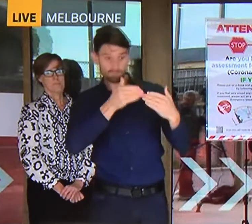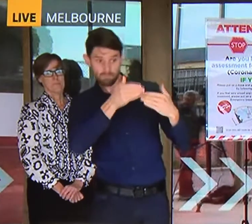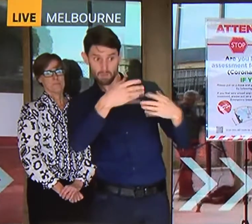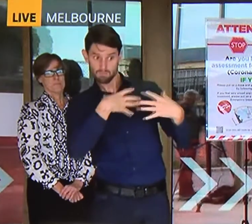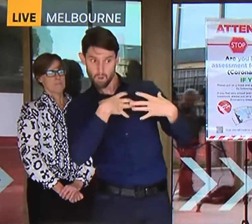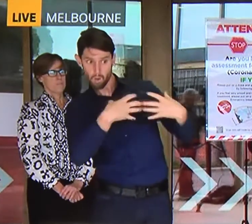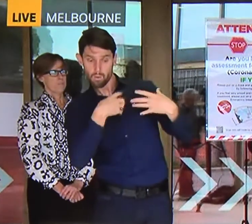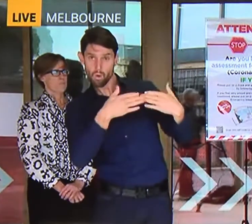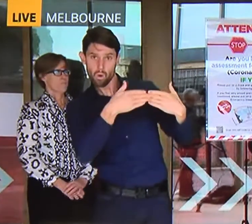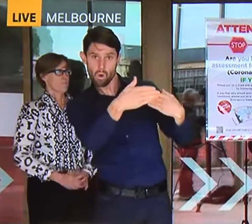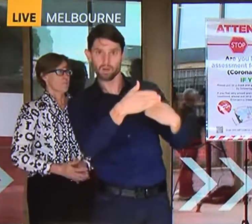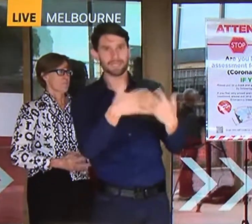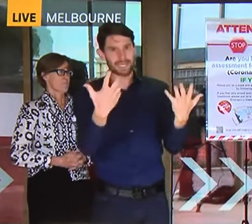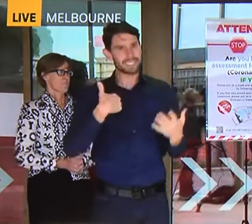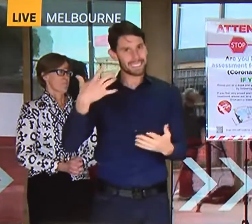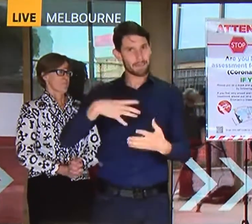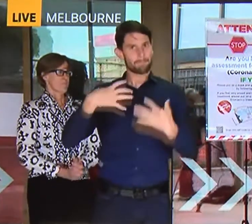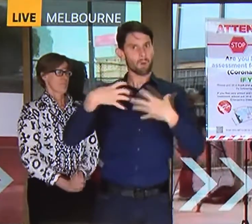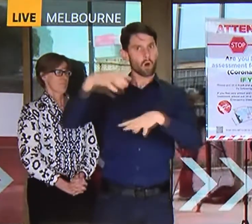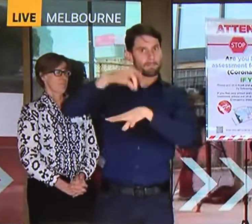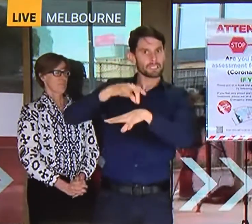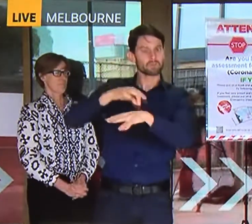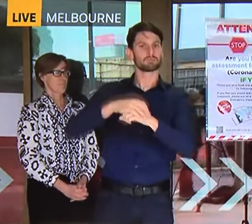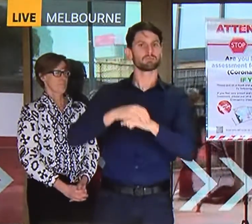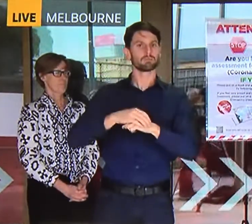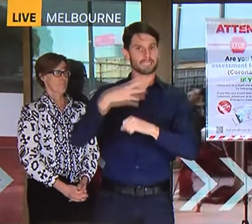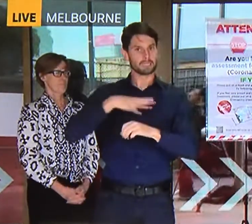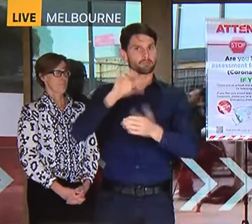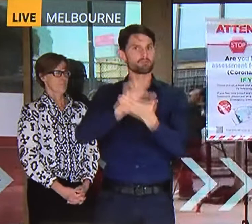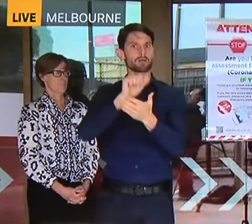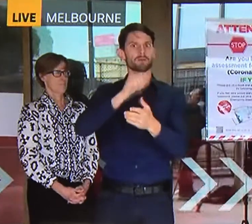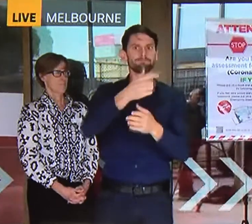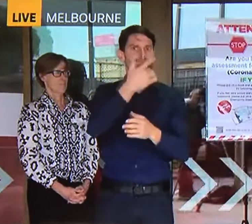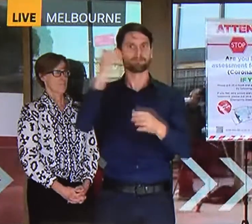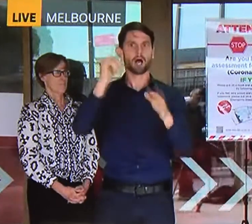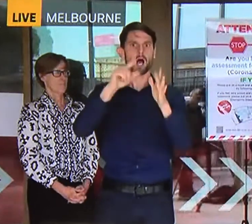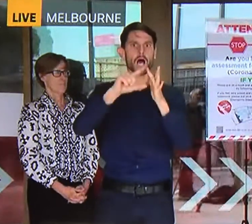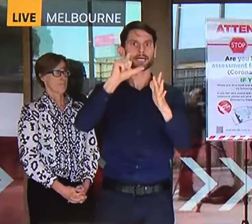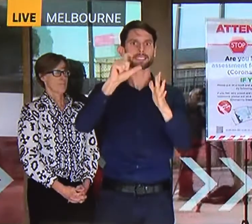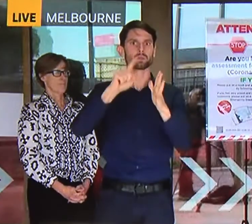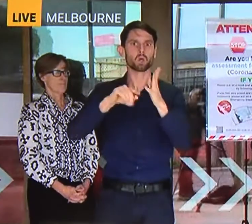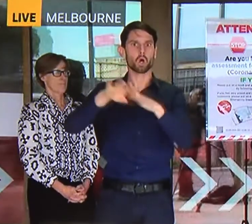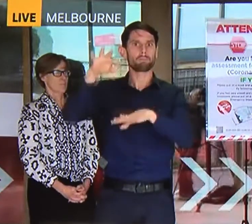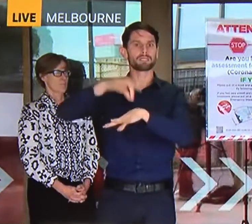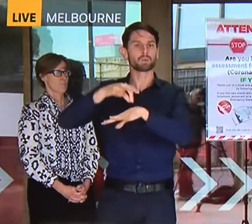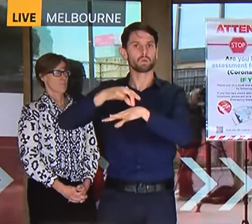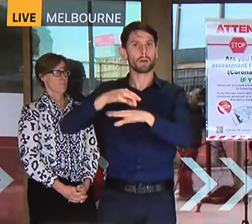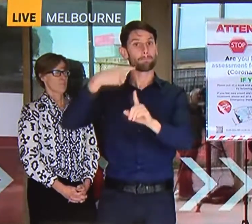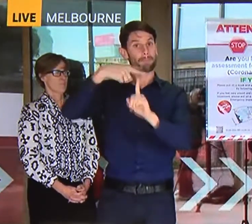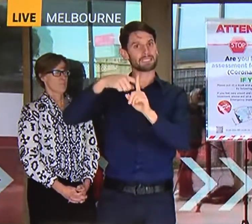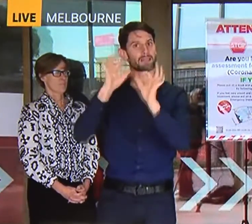number of ICU and in particular ventilated beds, then we move beyond our